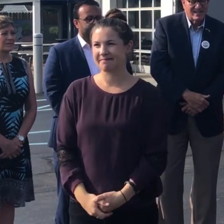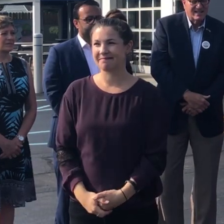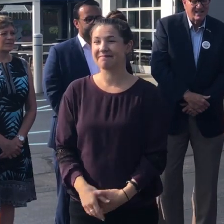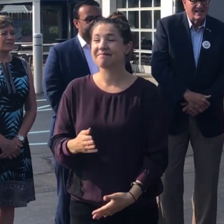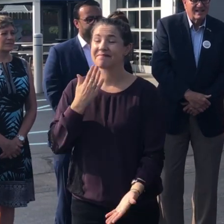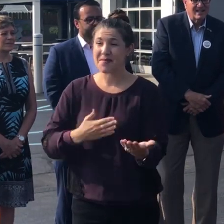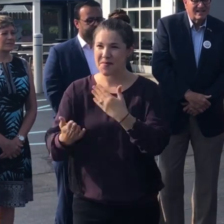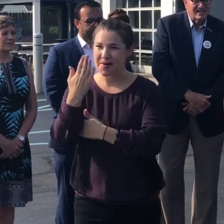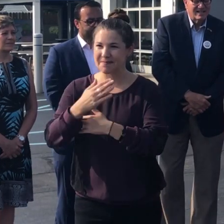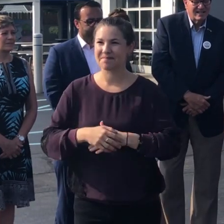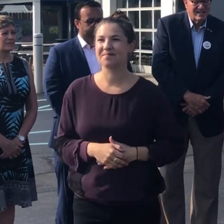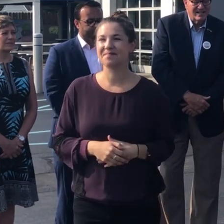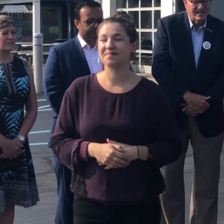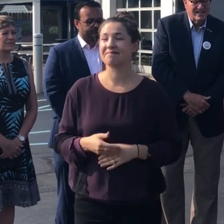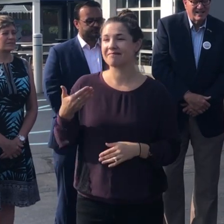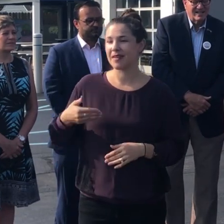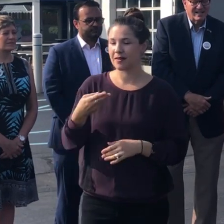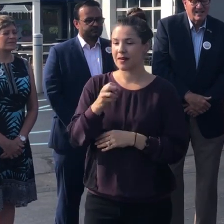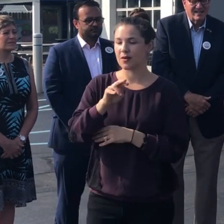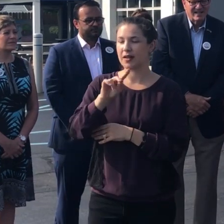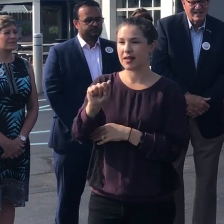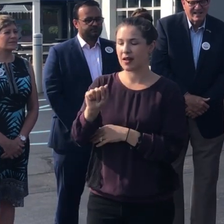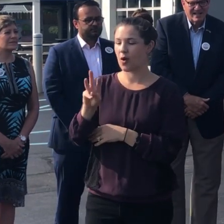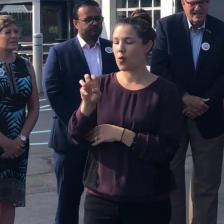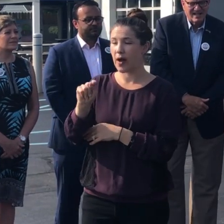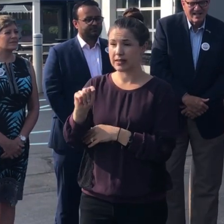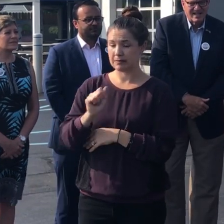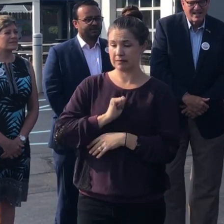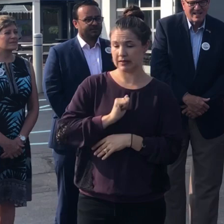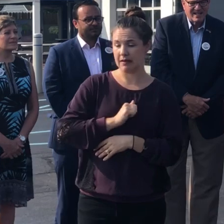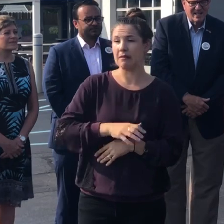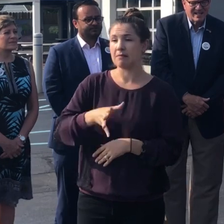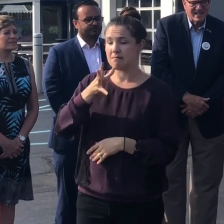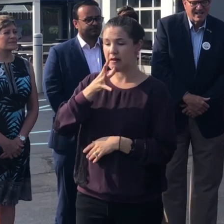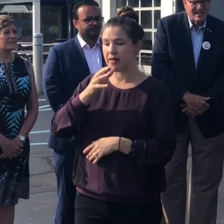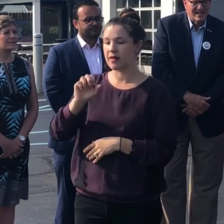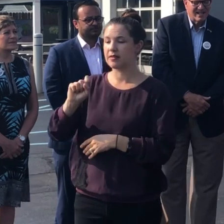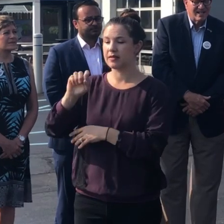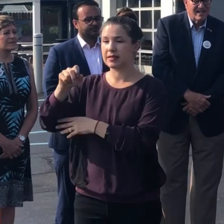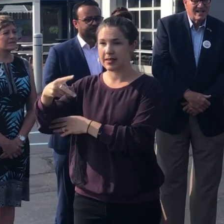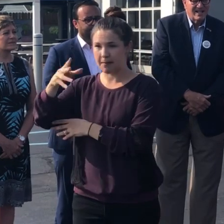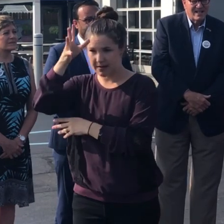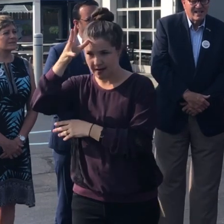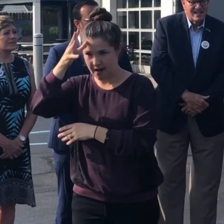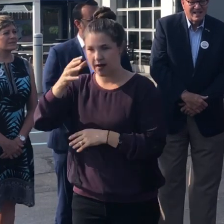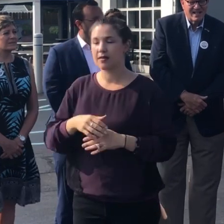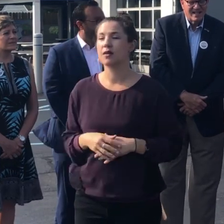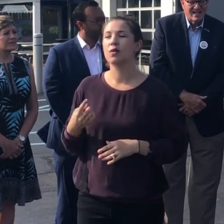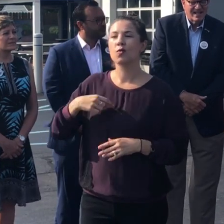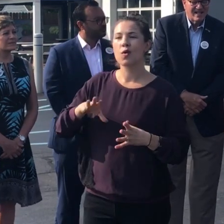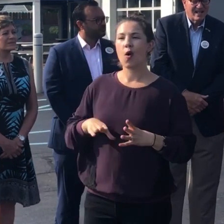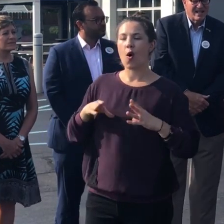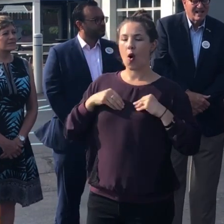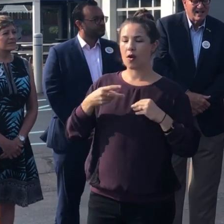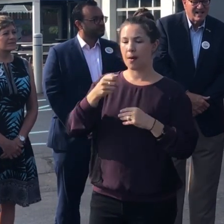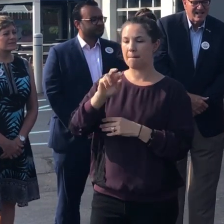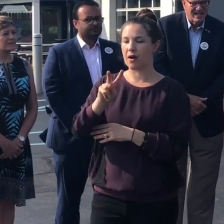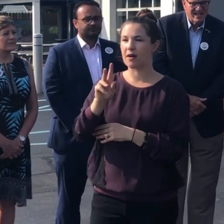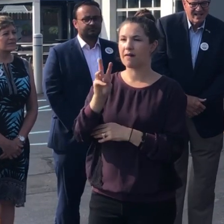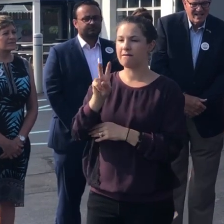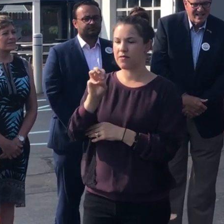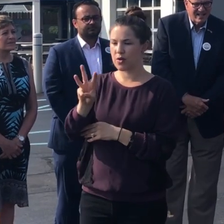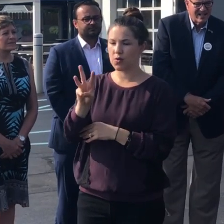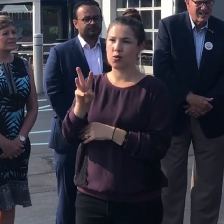Good morning. My name is Harita West, and I, along with my mother and stepdad, Gordon and Shanita Williams, own Parkview Soul Food Bar and